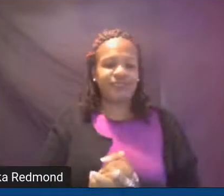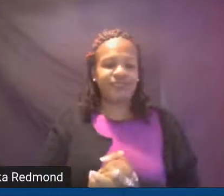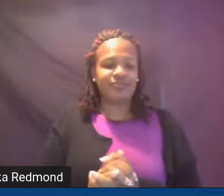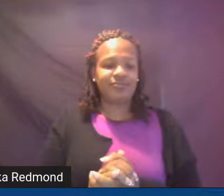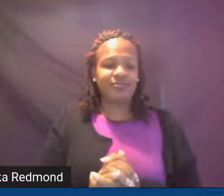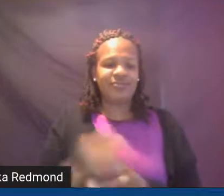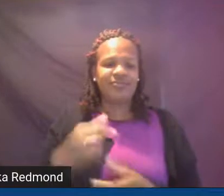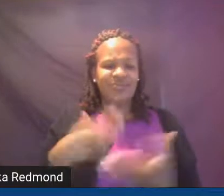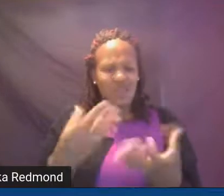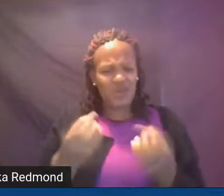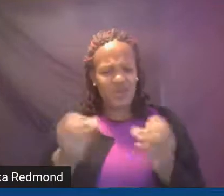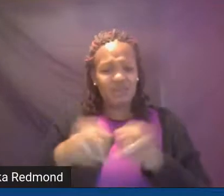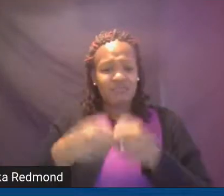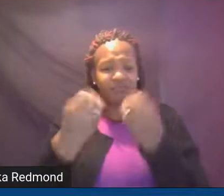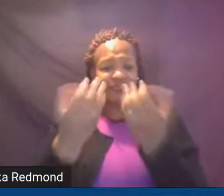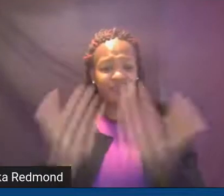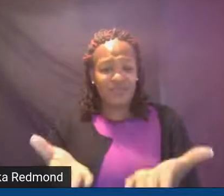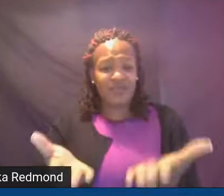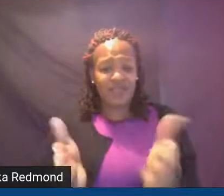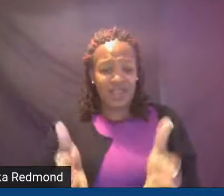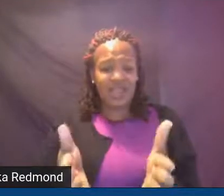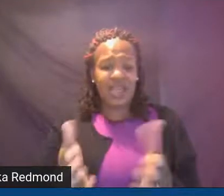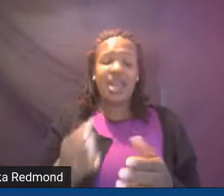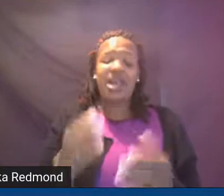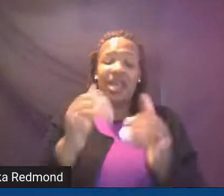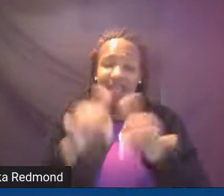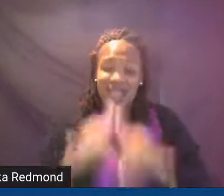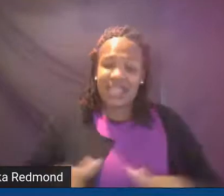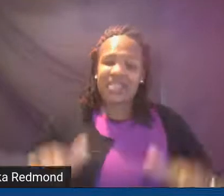provide those same opportunities for as many people as possible.